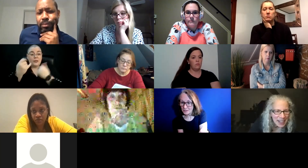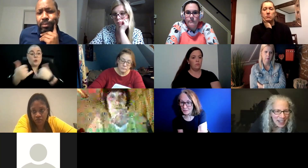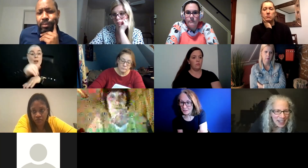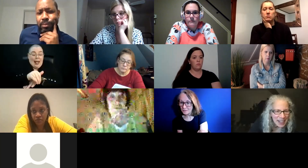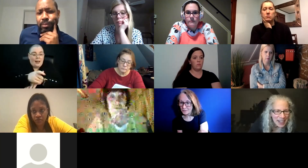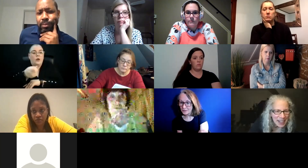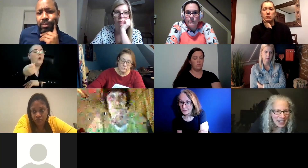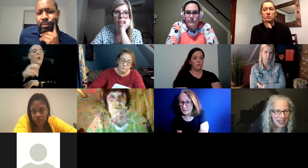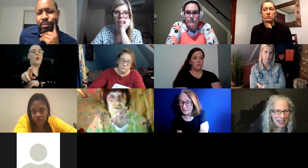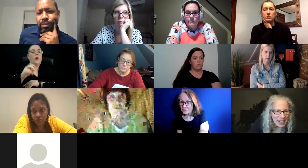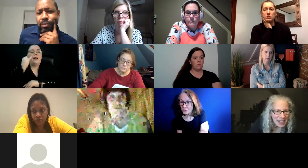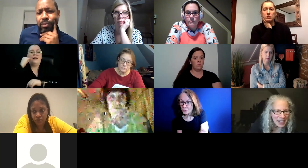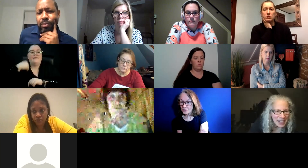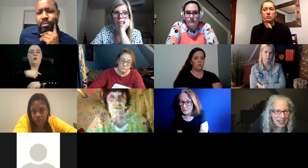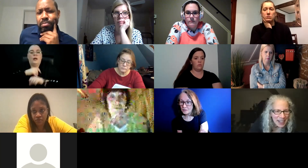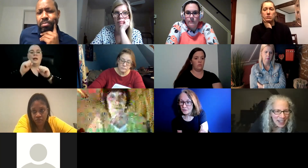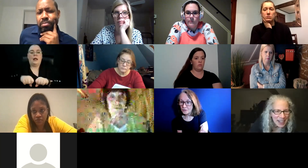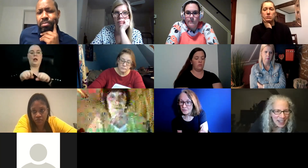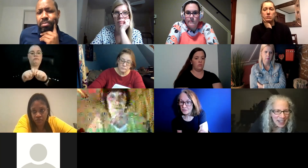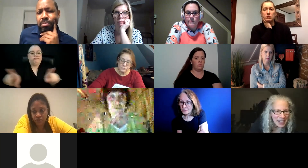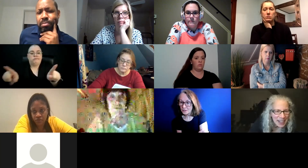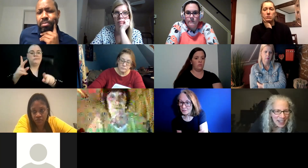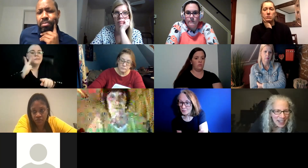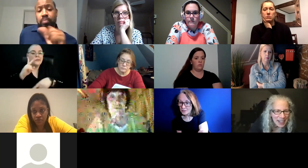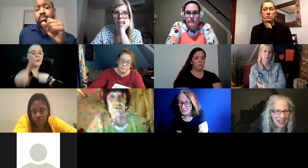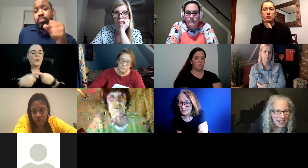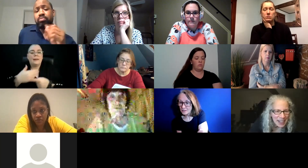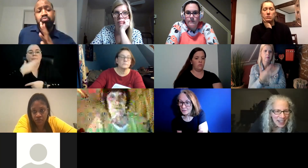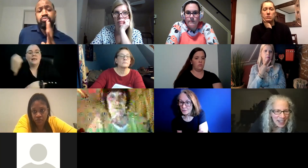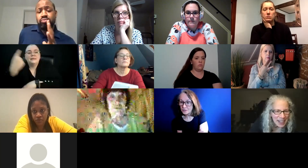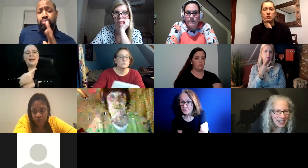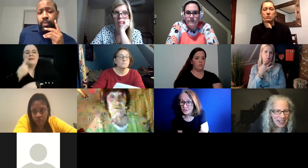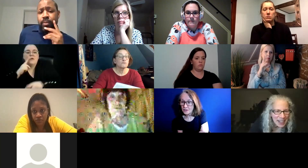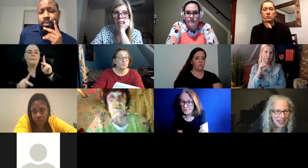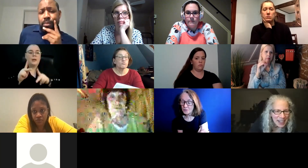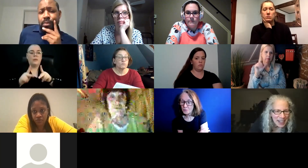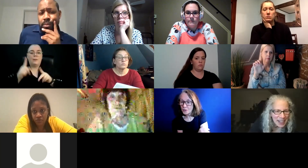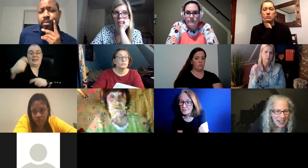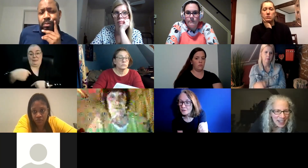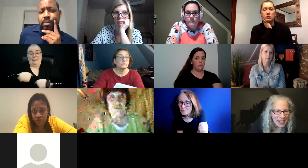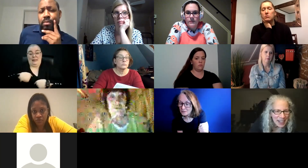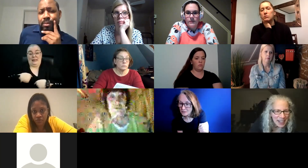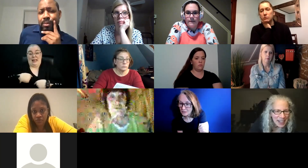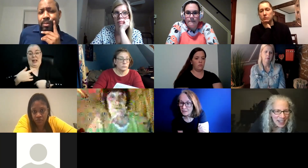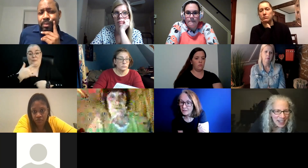meeting. So we don't even necessarily have to pick a date tonight. We could find out for people, what is their best day? For